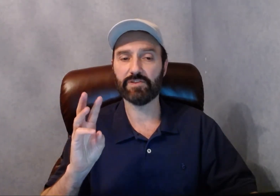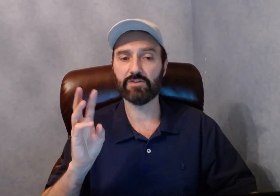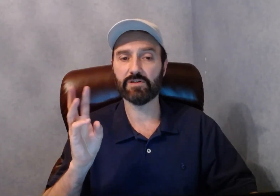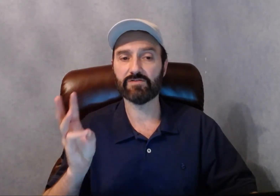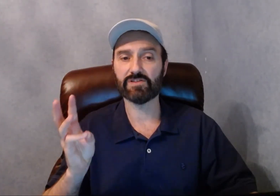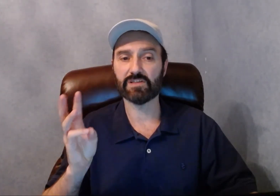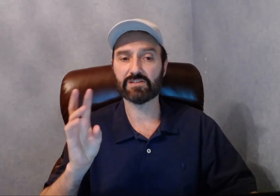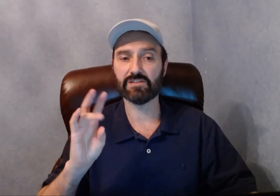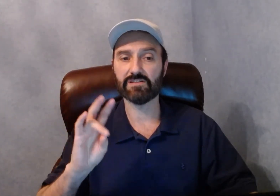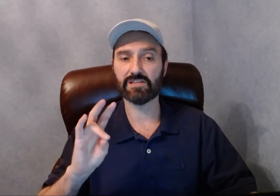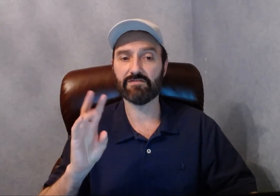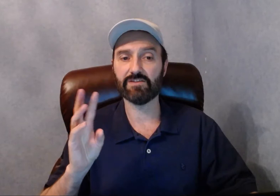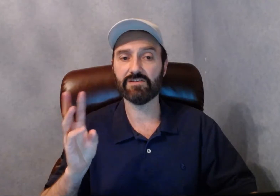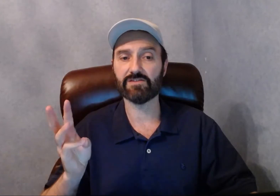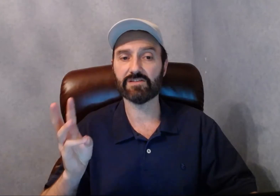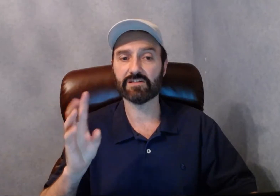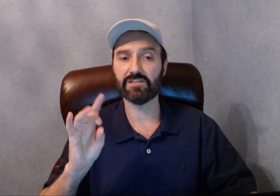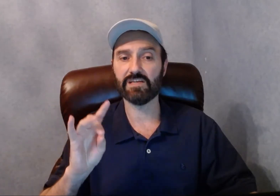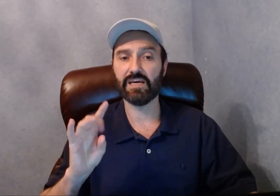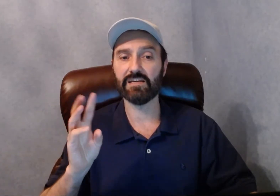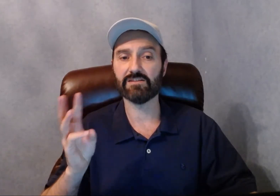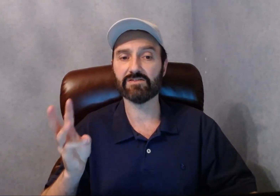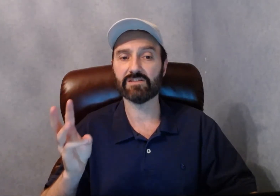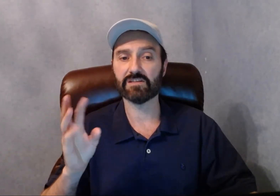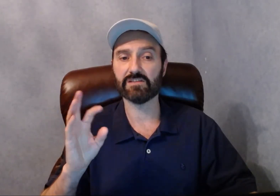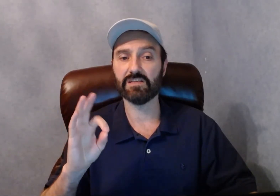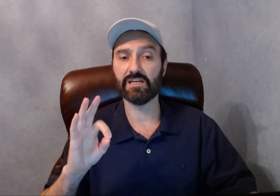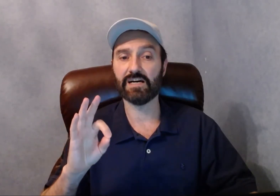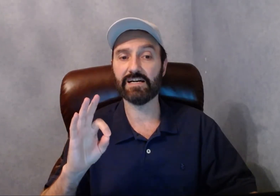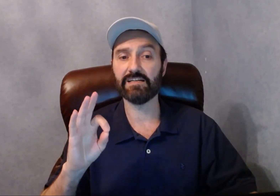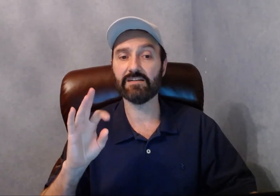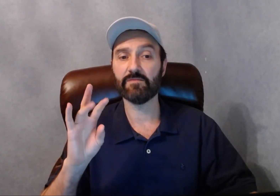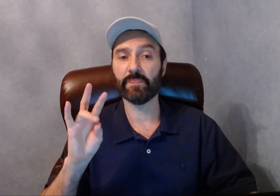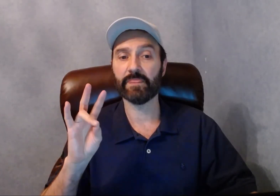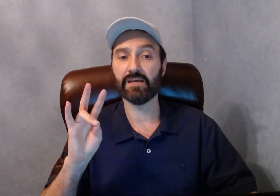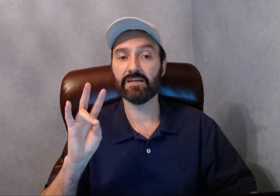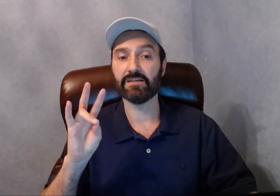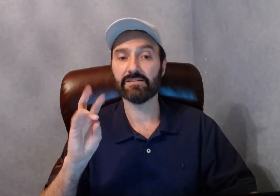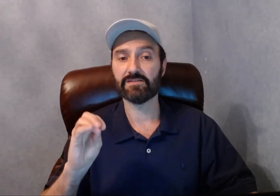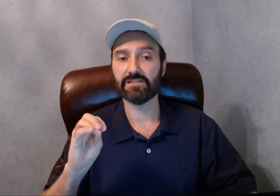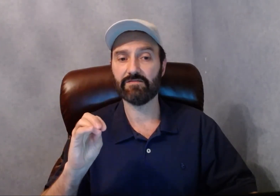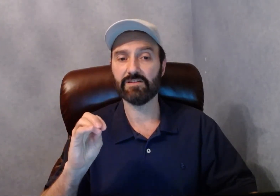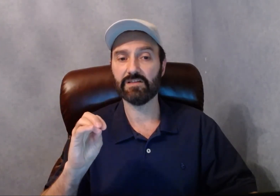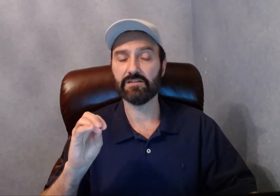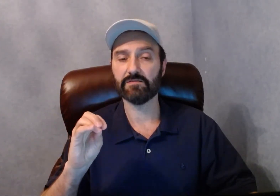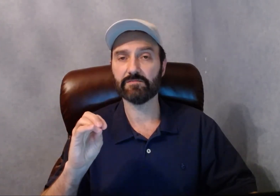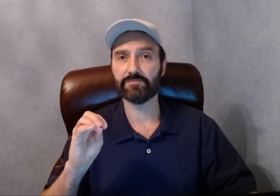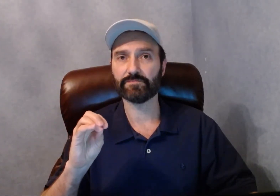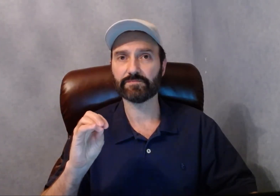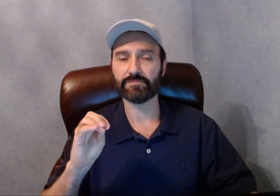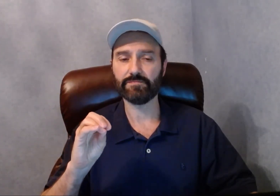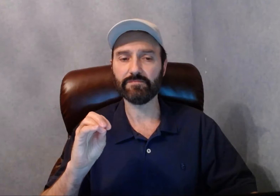have 67, 68, 69, 70,